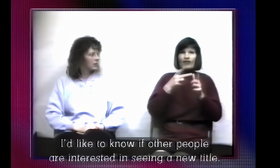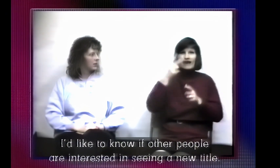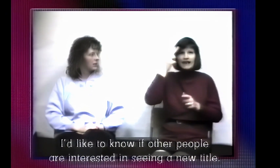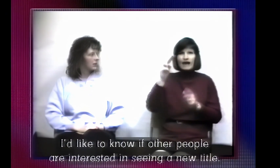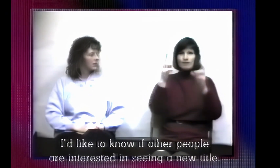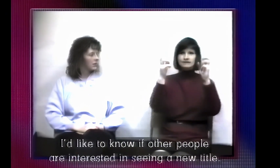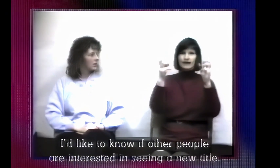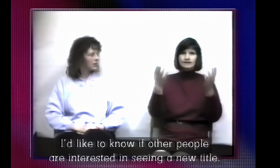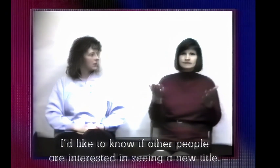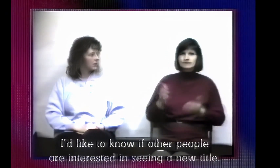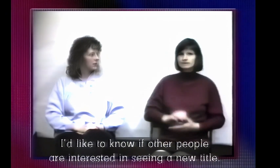new title.